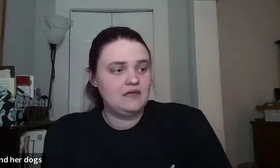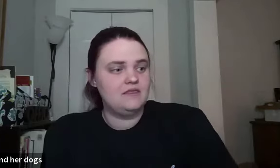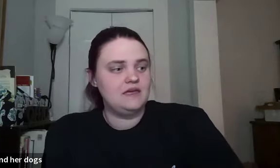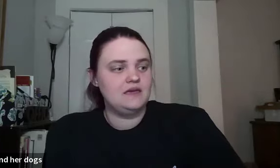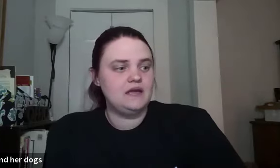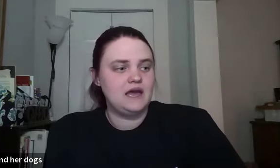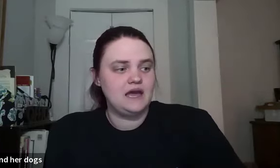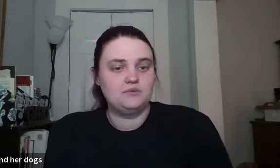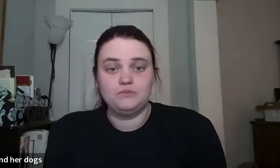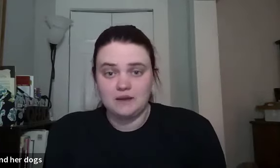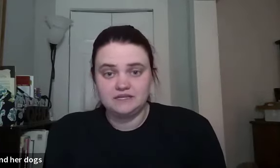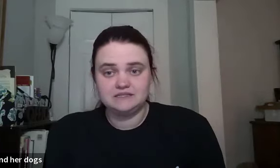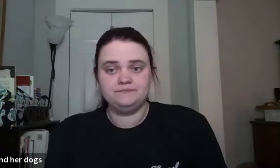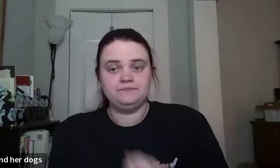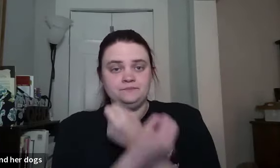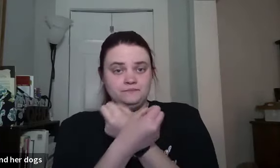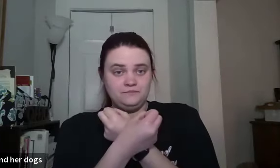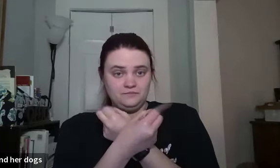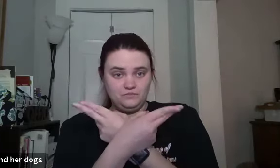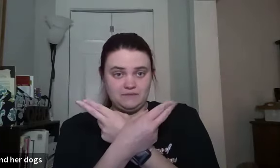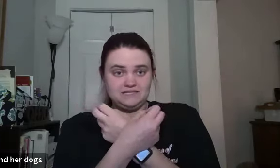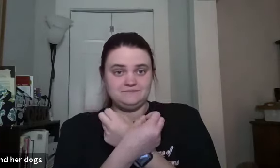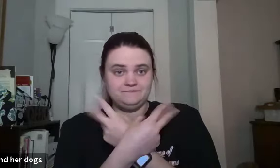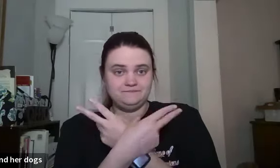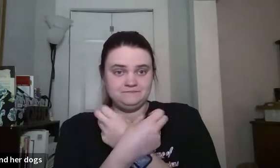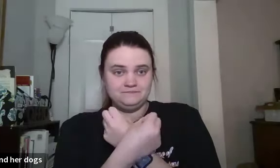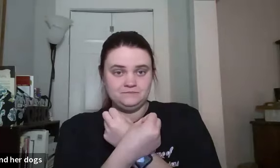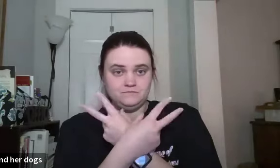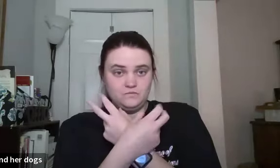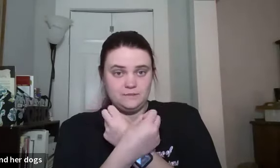And then we had rabbit. Rabbit. Rabbit.